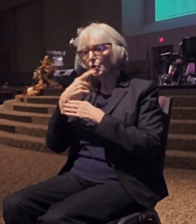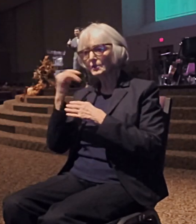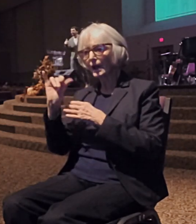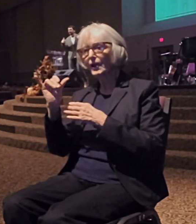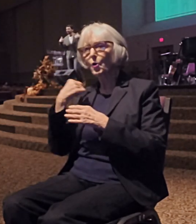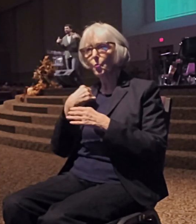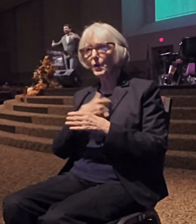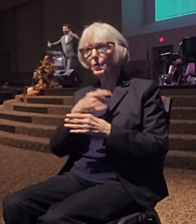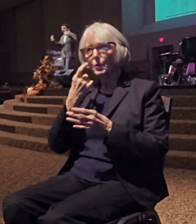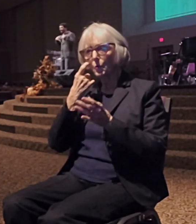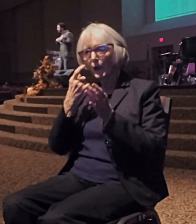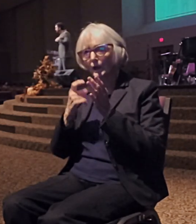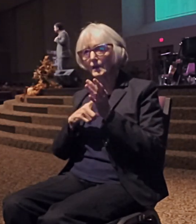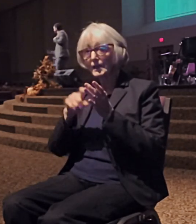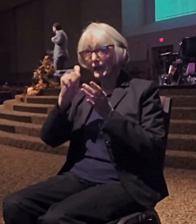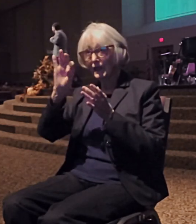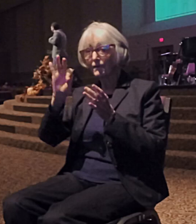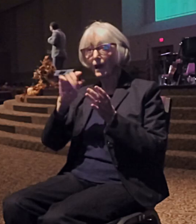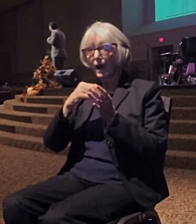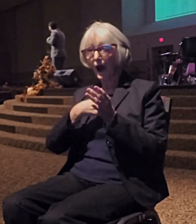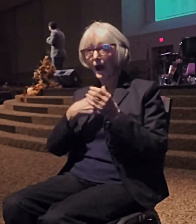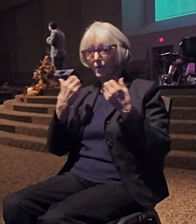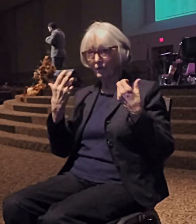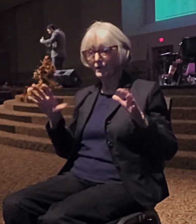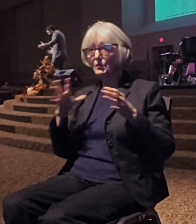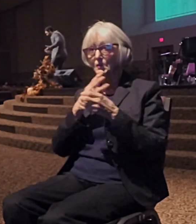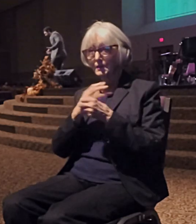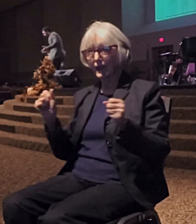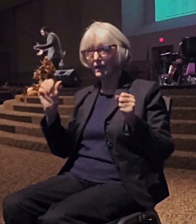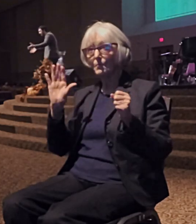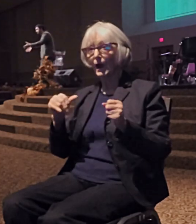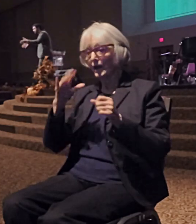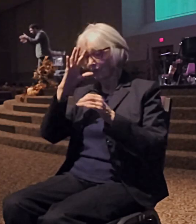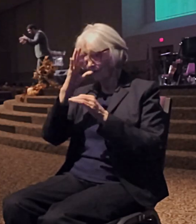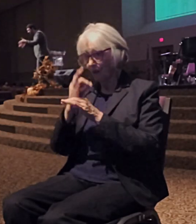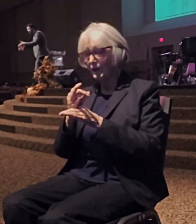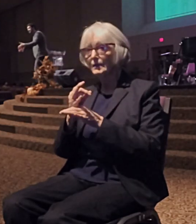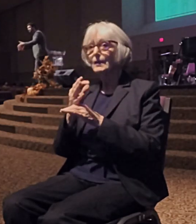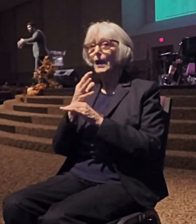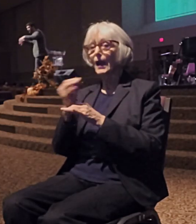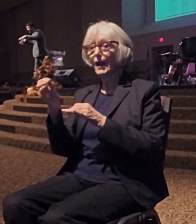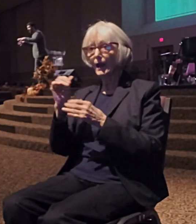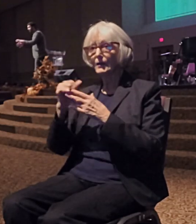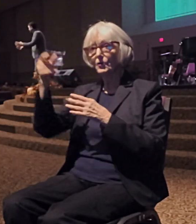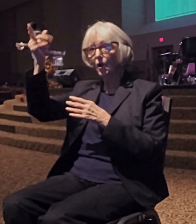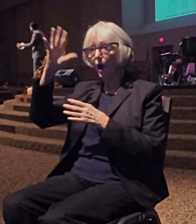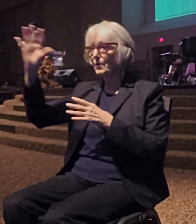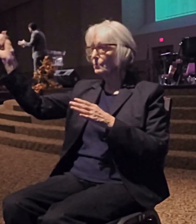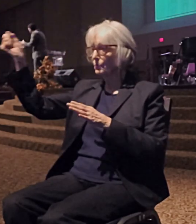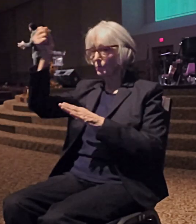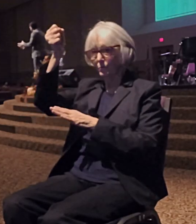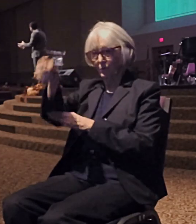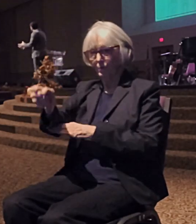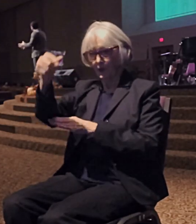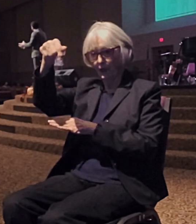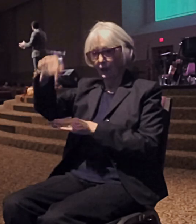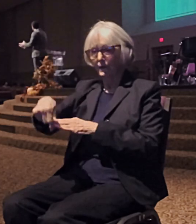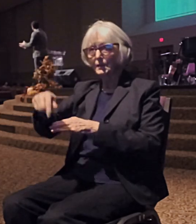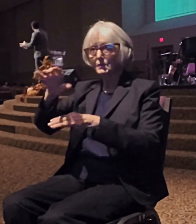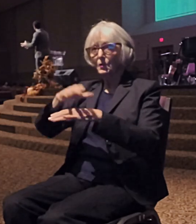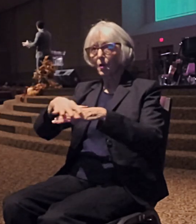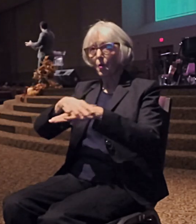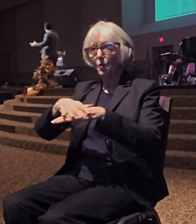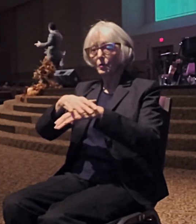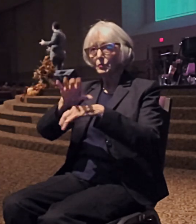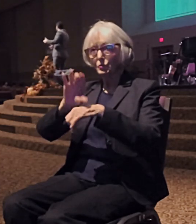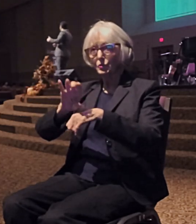we recognize that if I have been saved by grace through faith, and if God has placed me to be a member of this local church, First